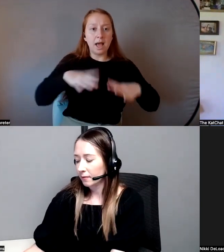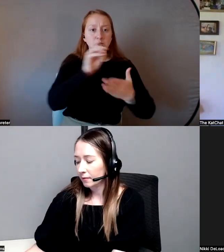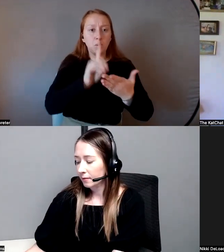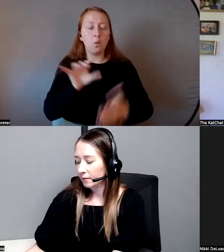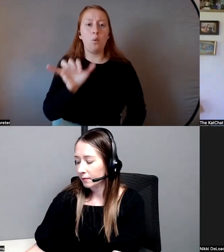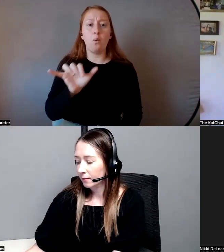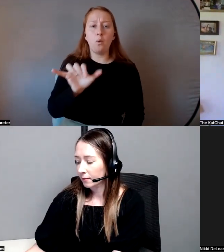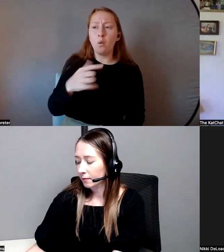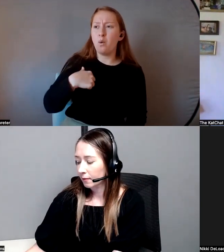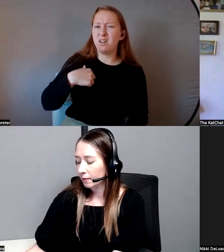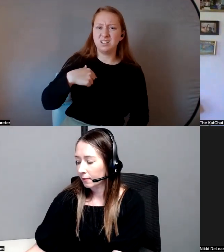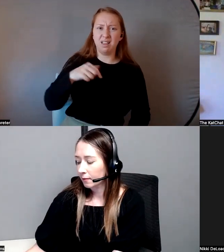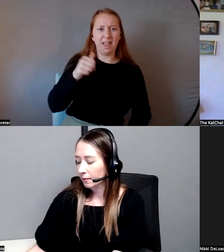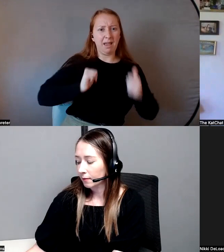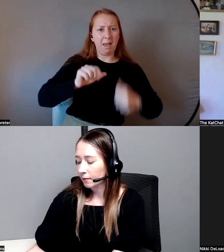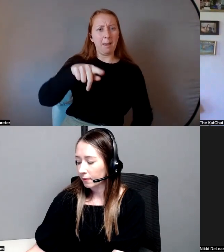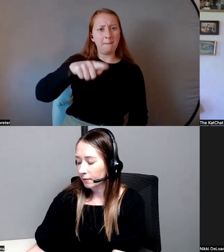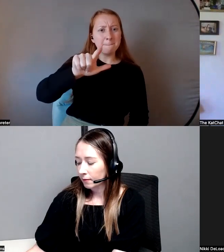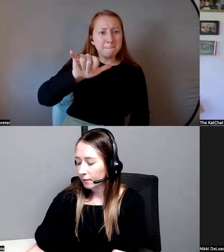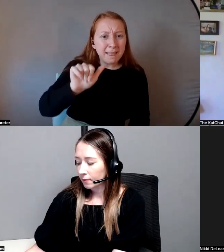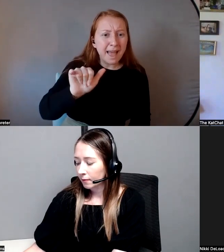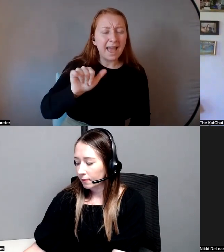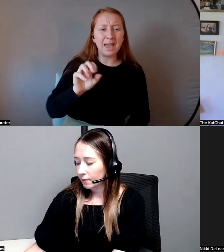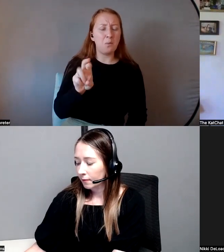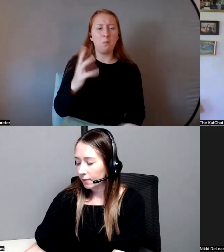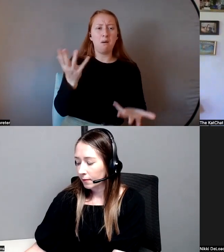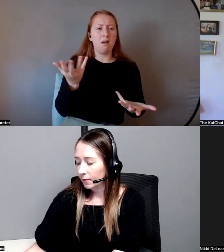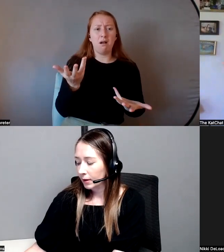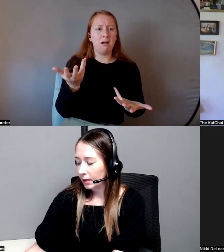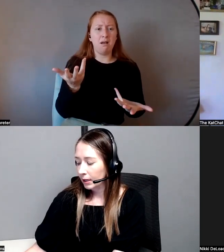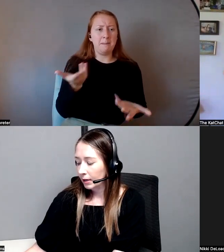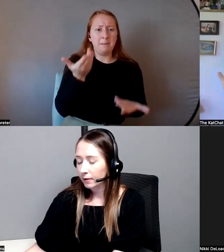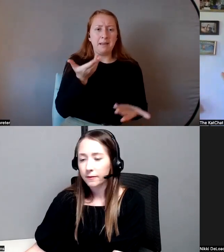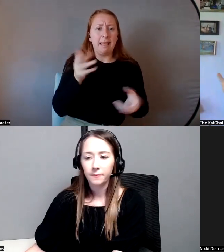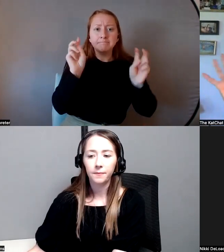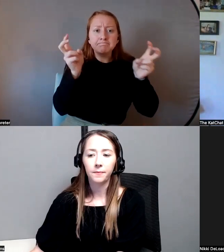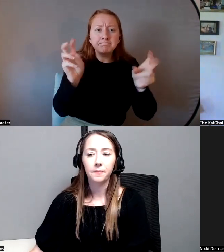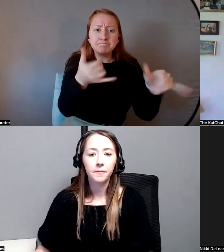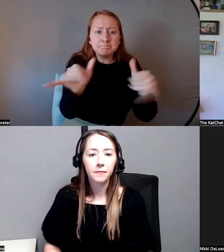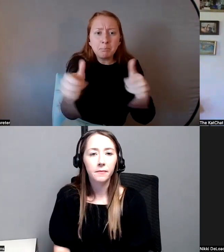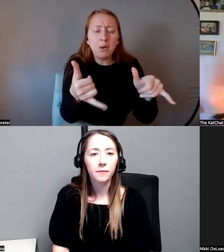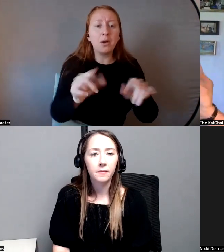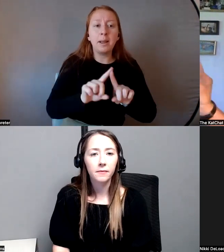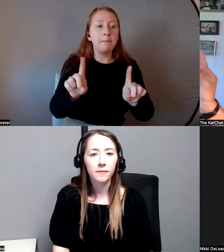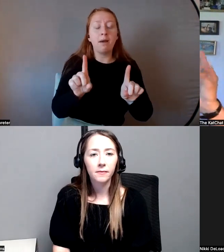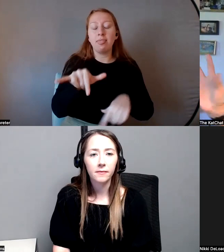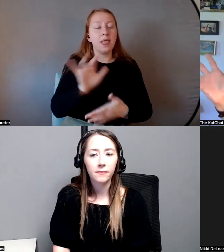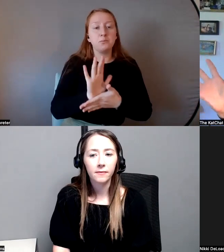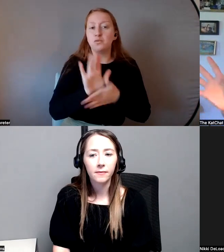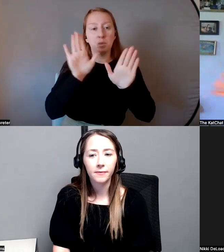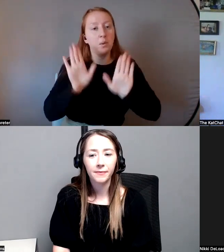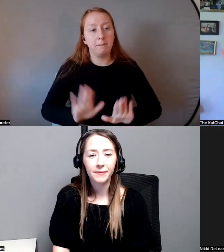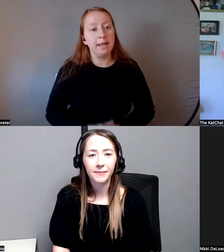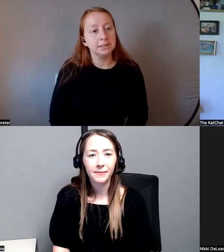do a play, or they're gonna do some kind of like a themed party. But that movie was just fantastic. I